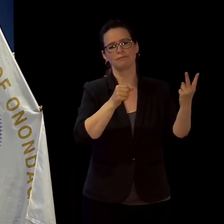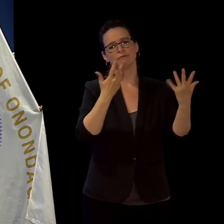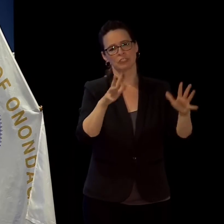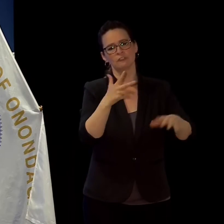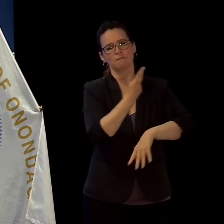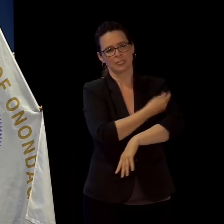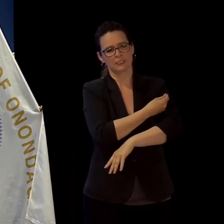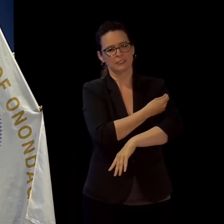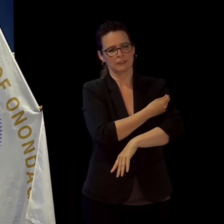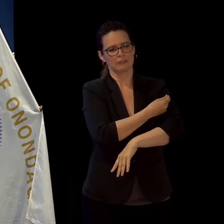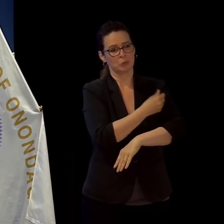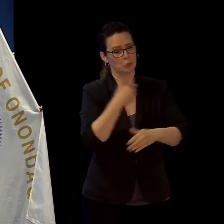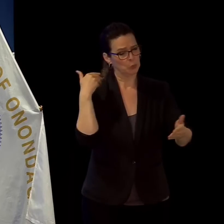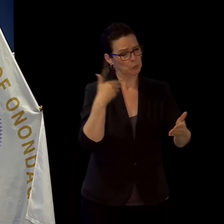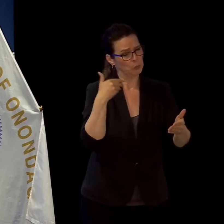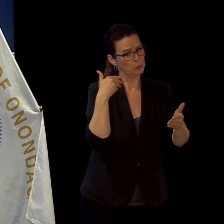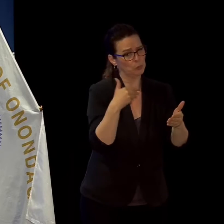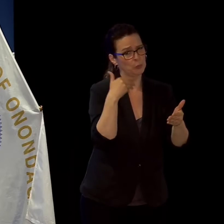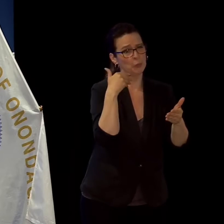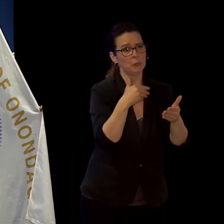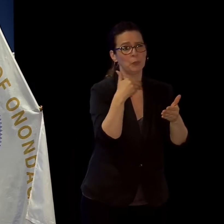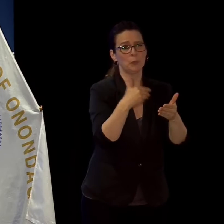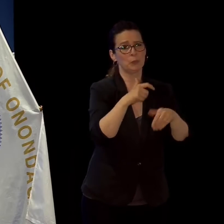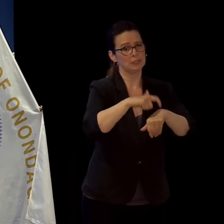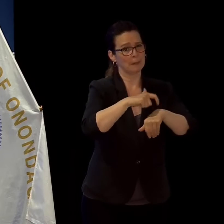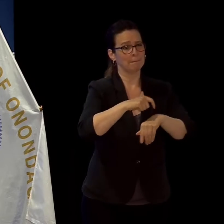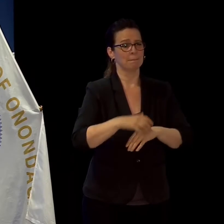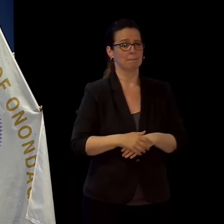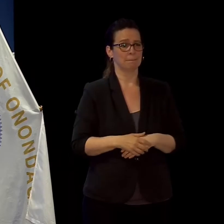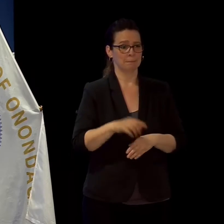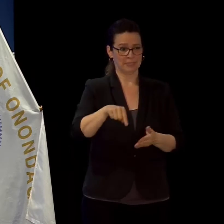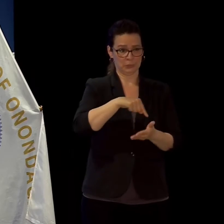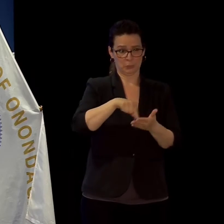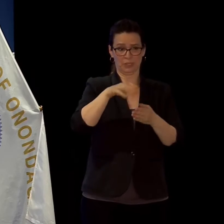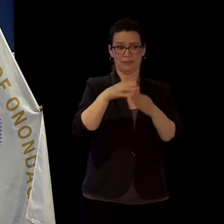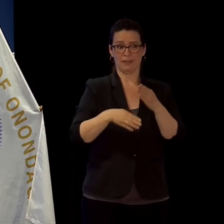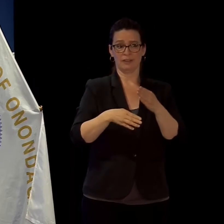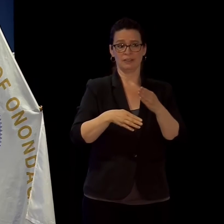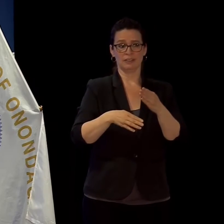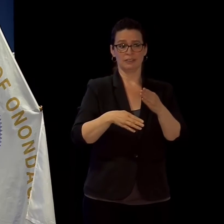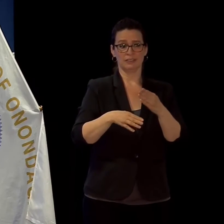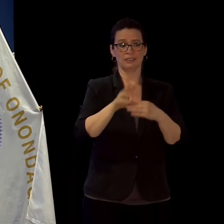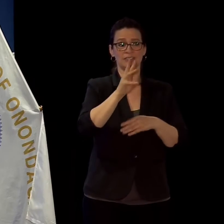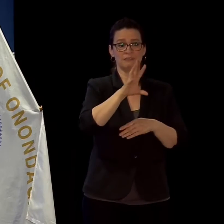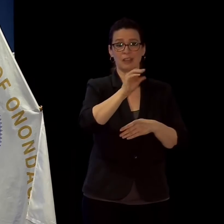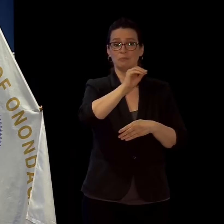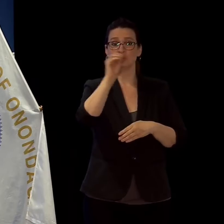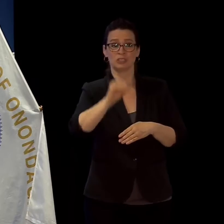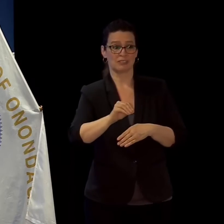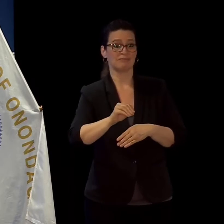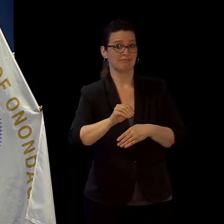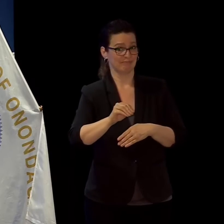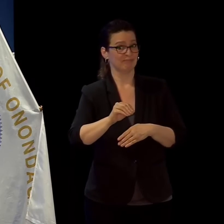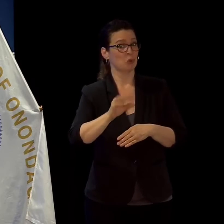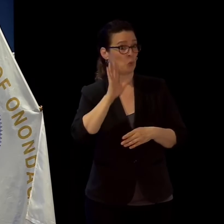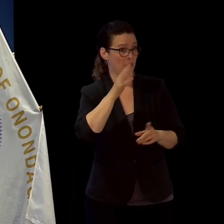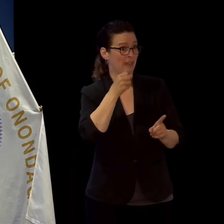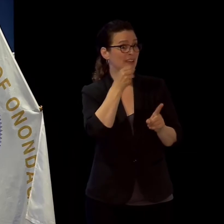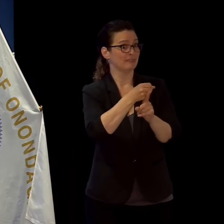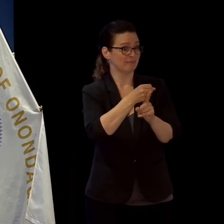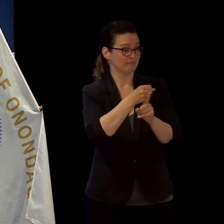pretty close. I think by the end of this week, we'll be over that 65% of the eligible population, is that 230